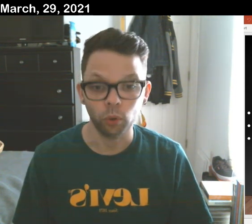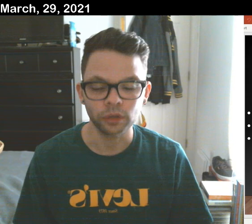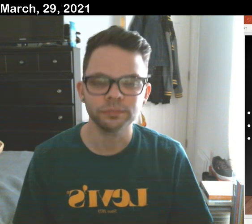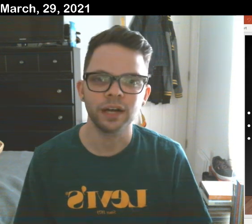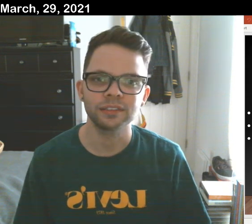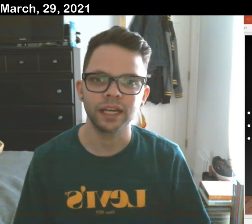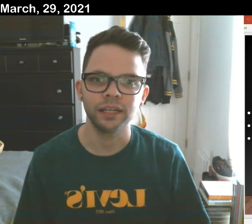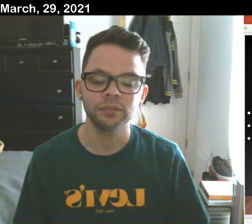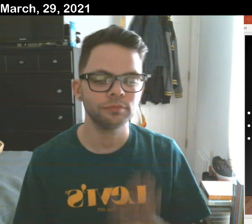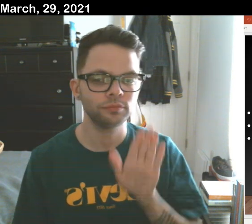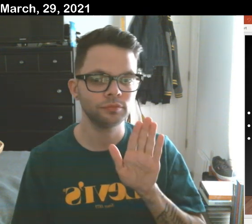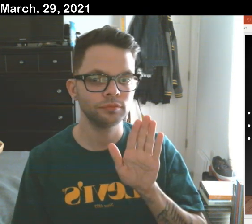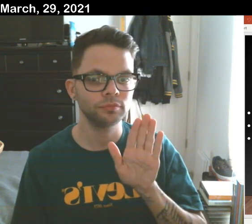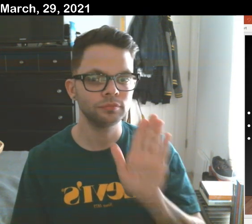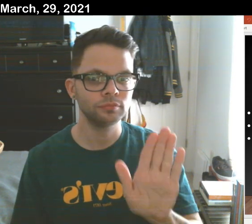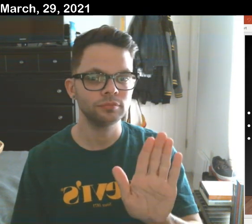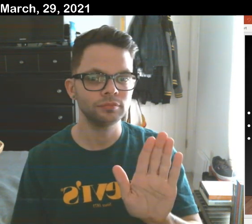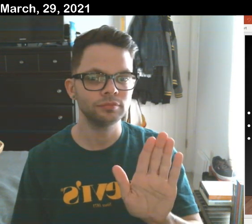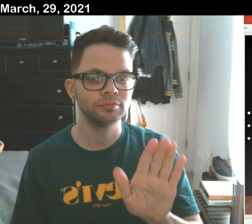or I would sign,